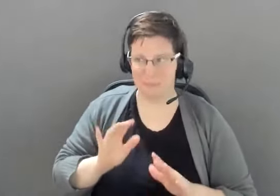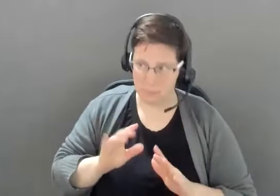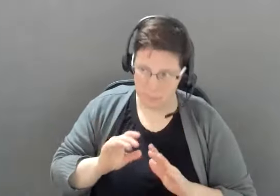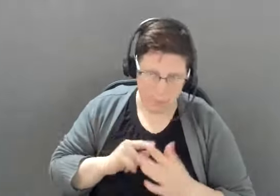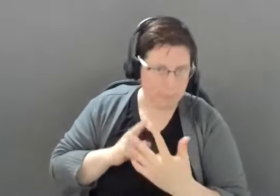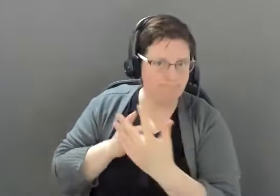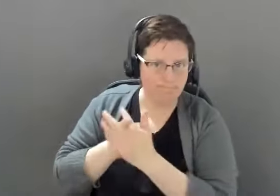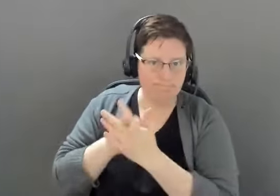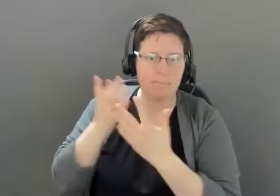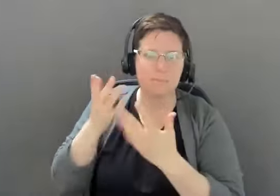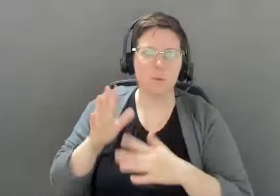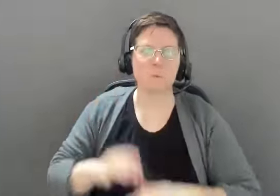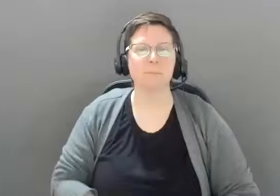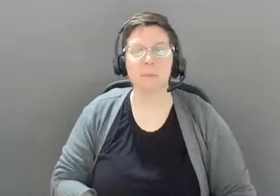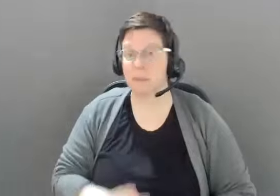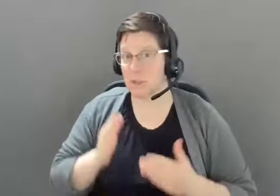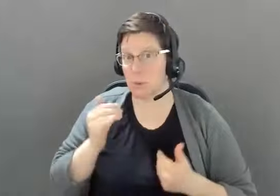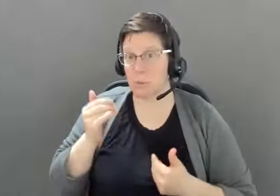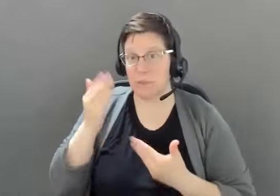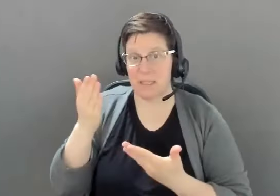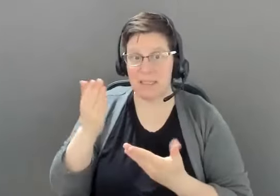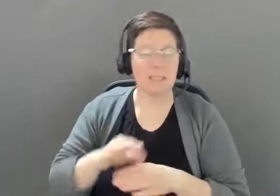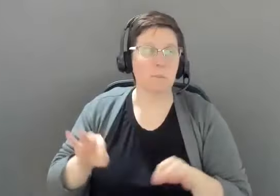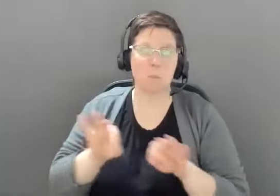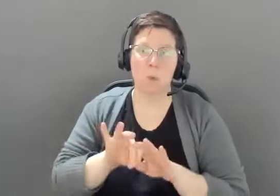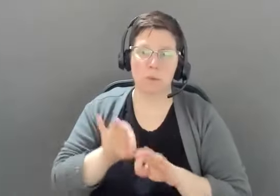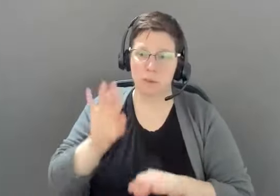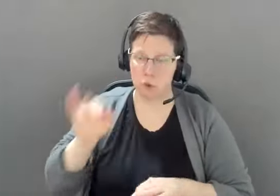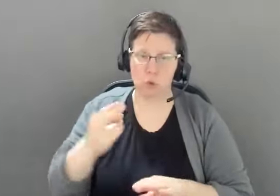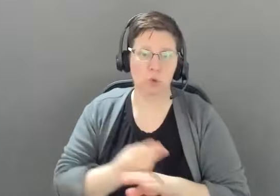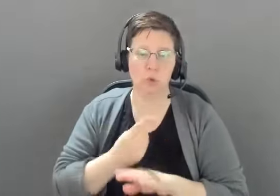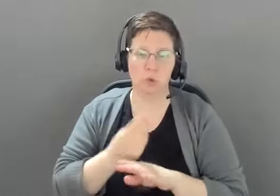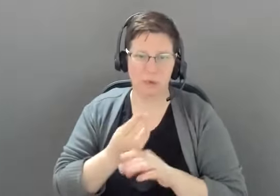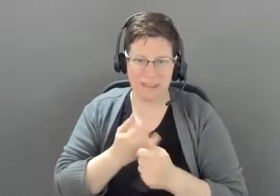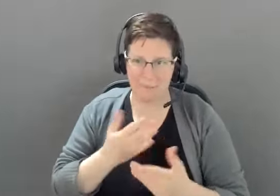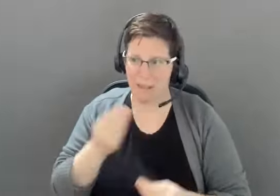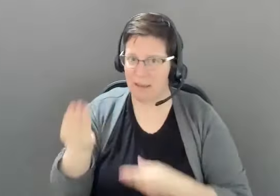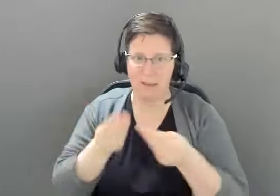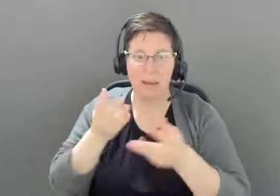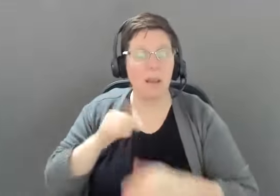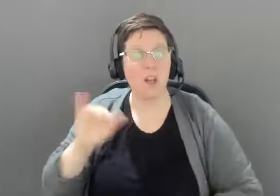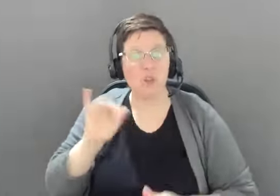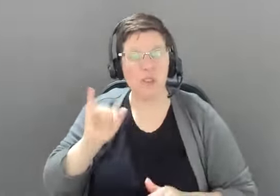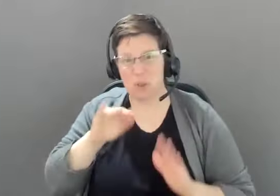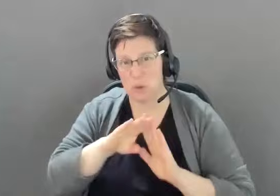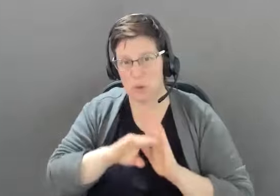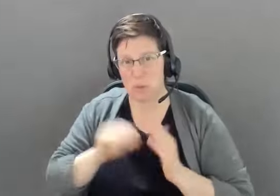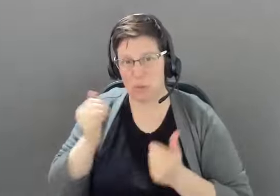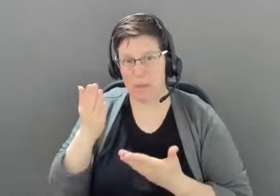it's important to use those recommendations as a reference in everything that you do, and also give them to everybody so that there's a unified understanding of